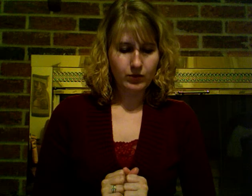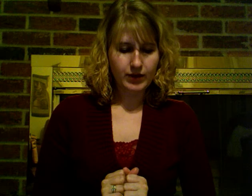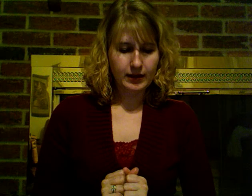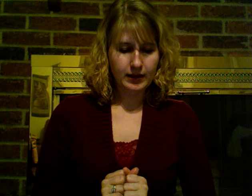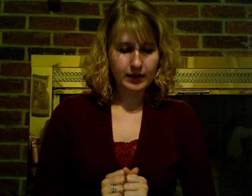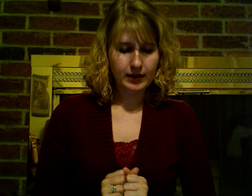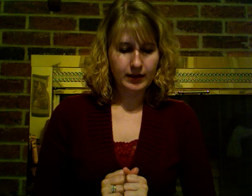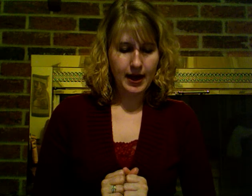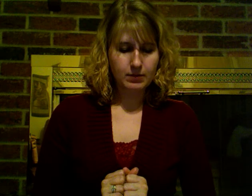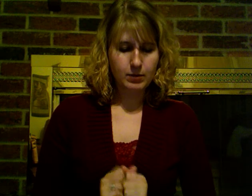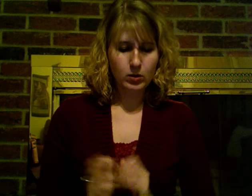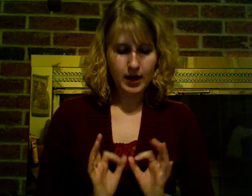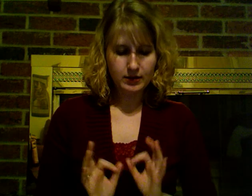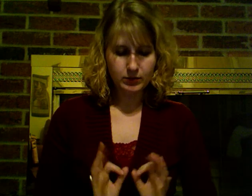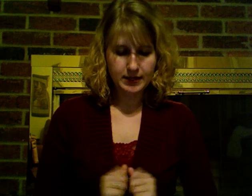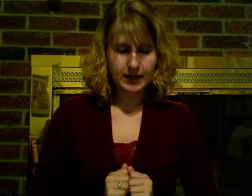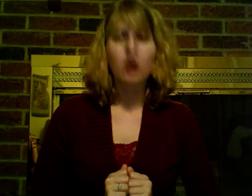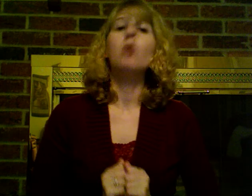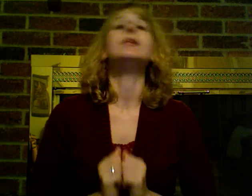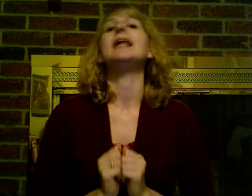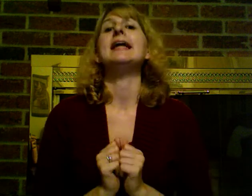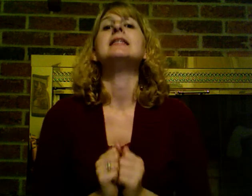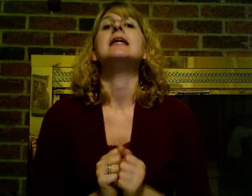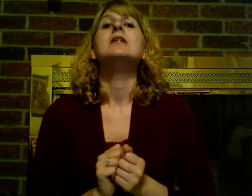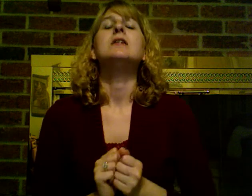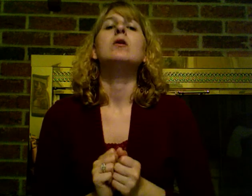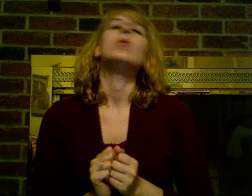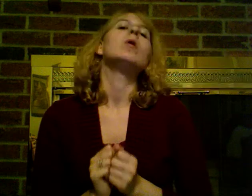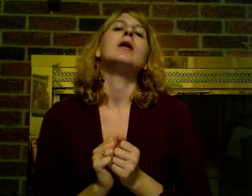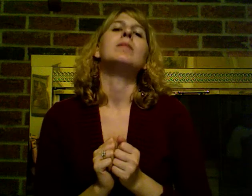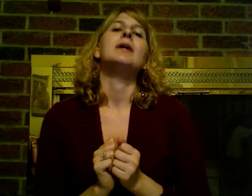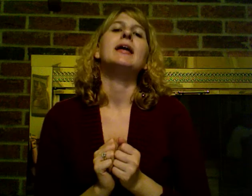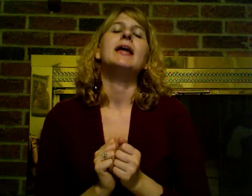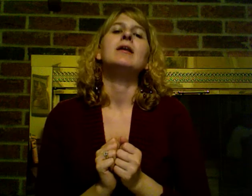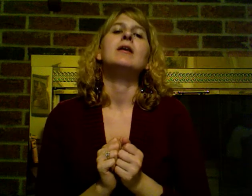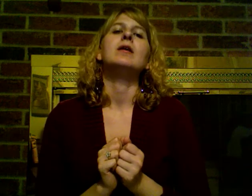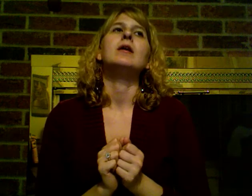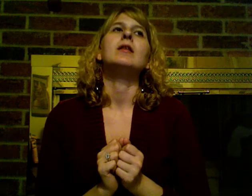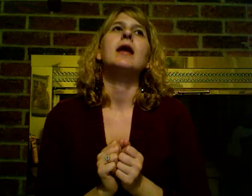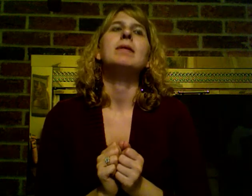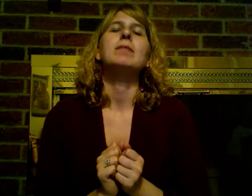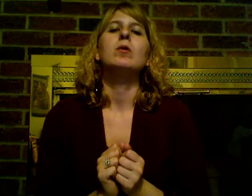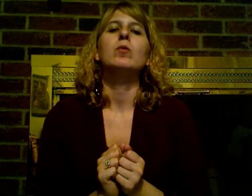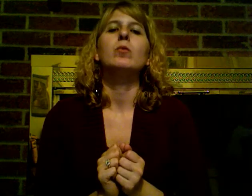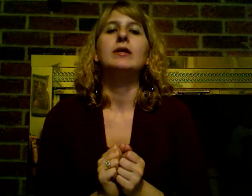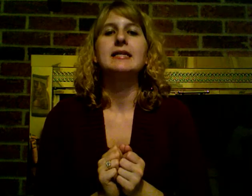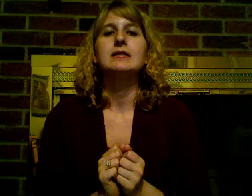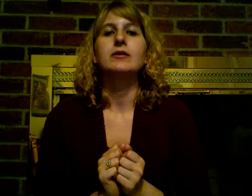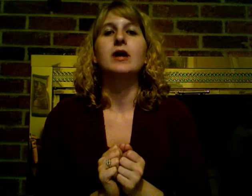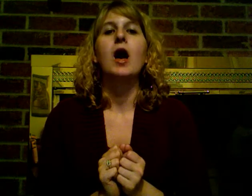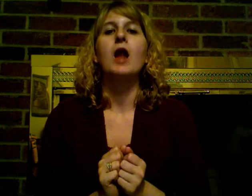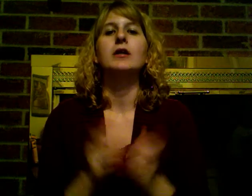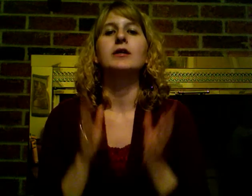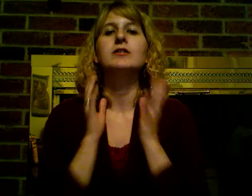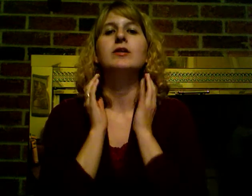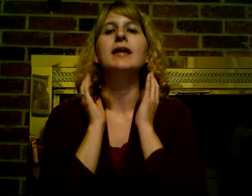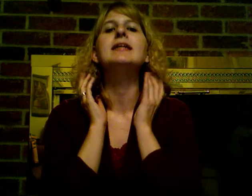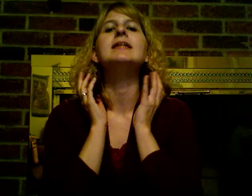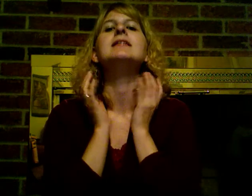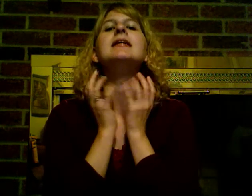We've got the plaid, the polka dots we did. Oh, lace. So again, a lot of people wear lace near the collar, so the idea is like